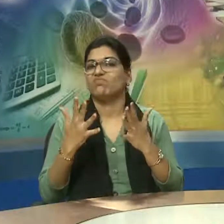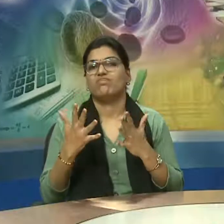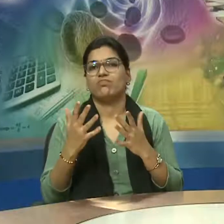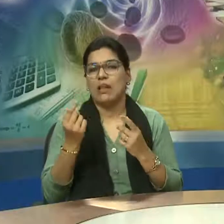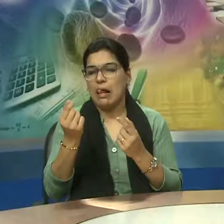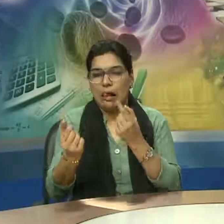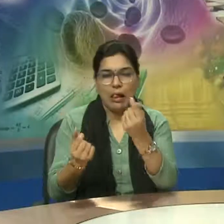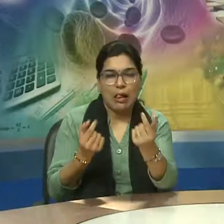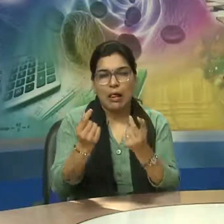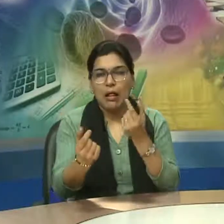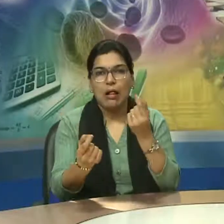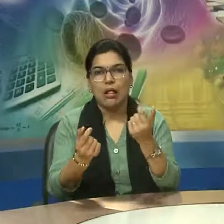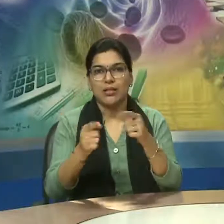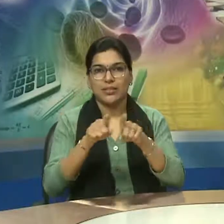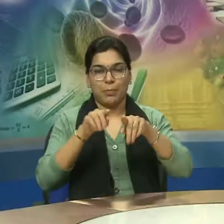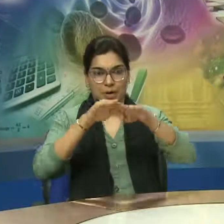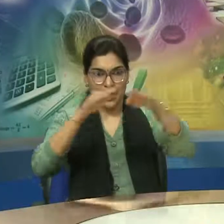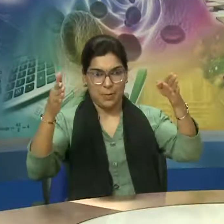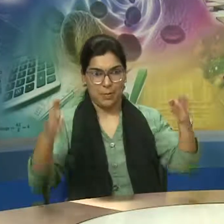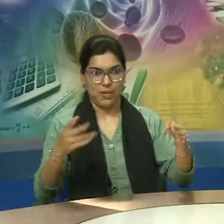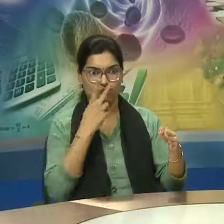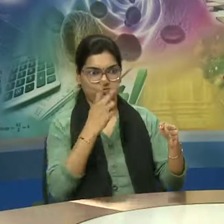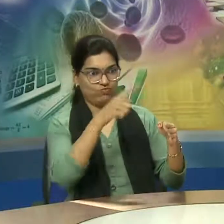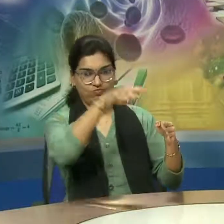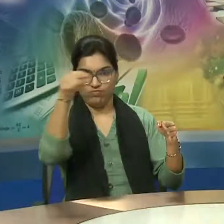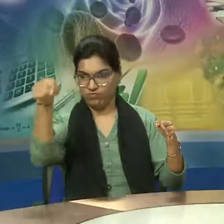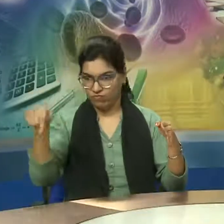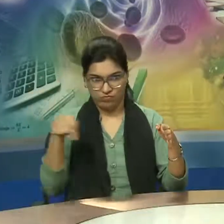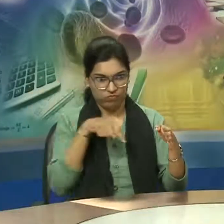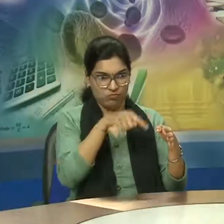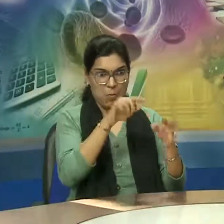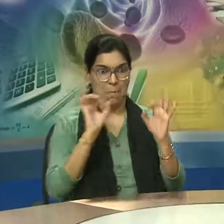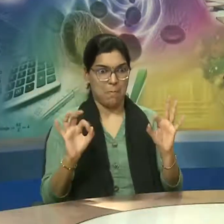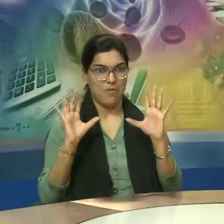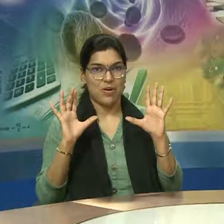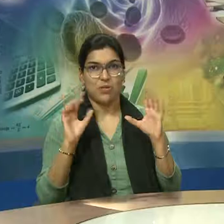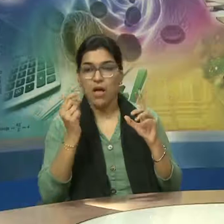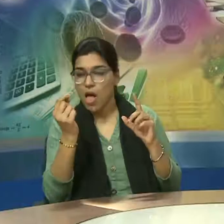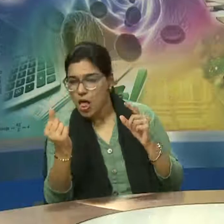Perfect means things which is proper in size, shape,